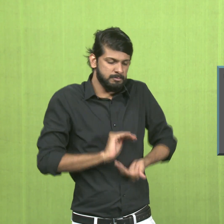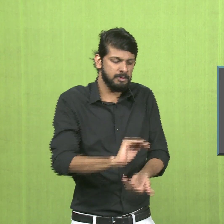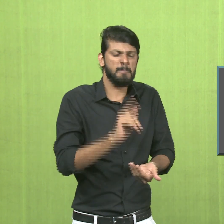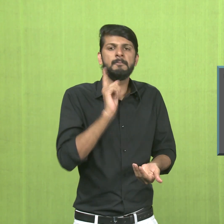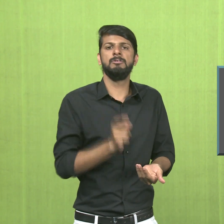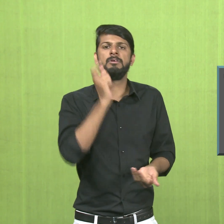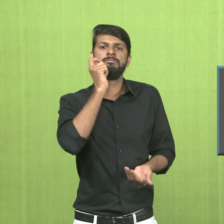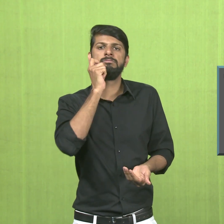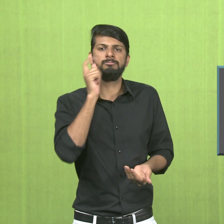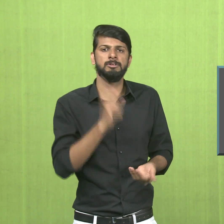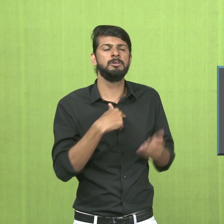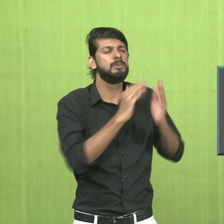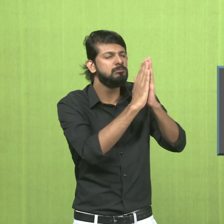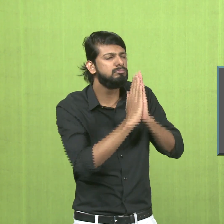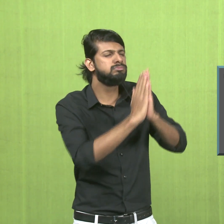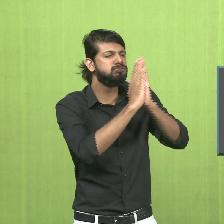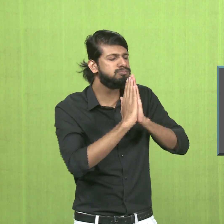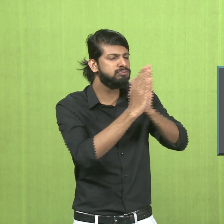the woman is pregnant, they pray for a son,